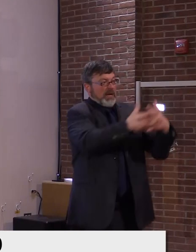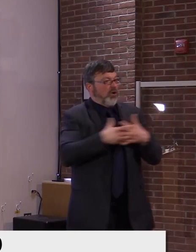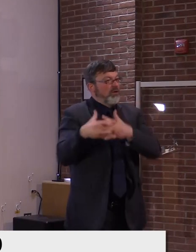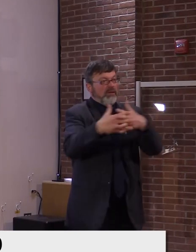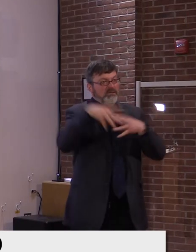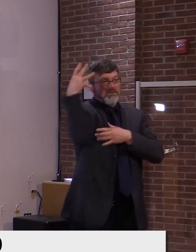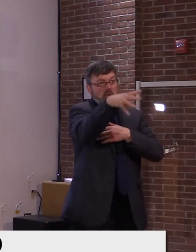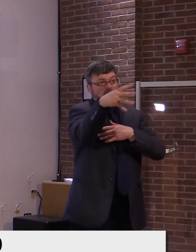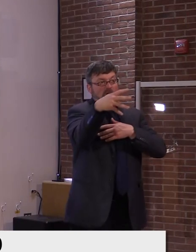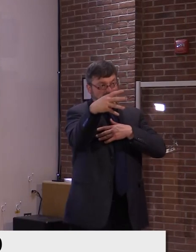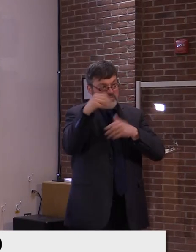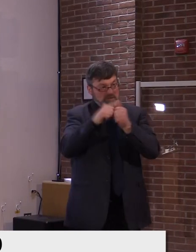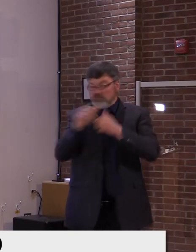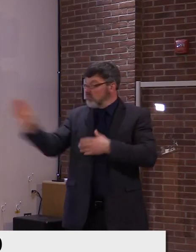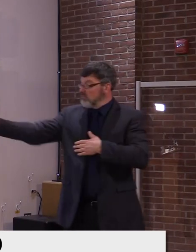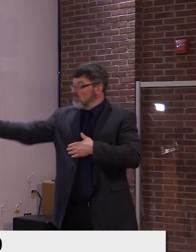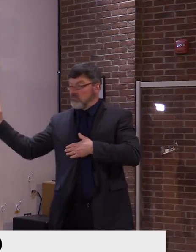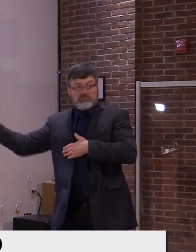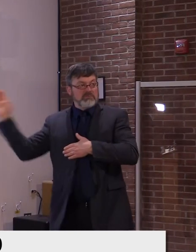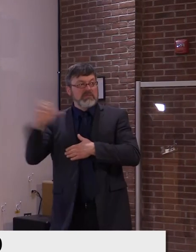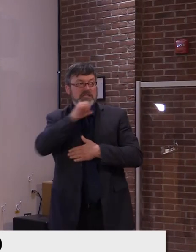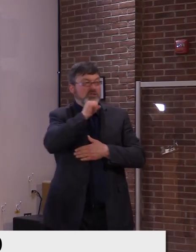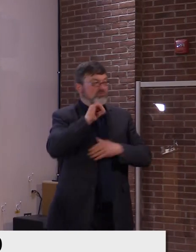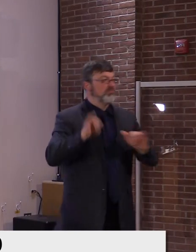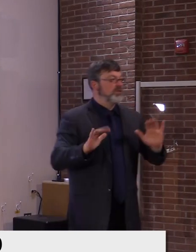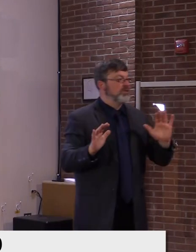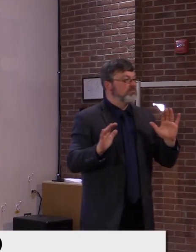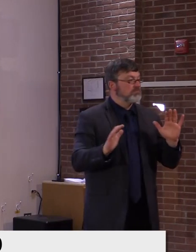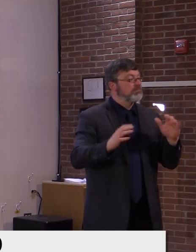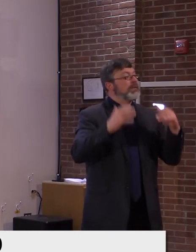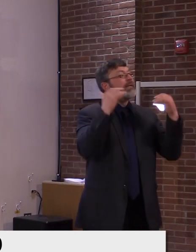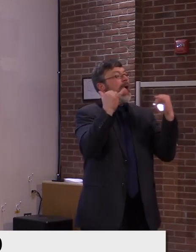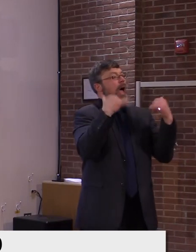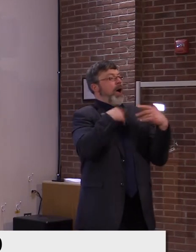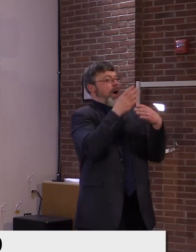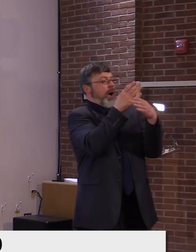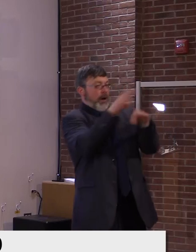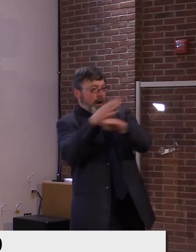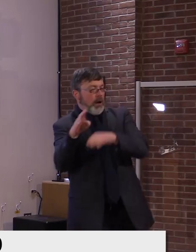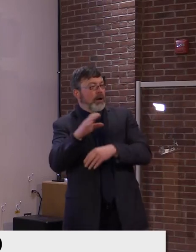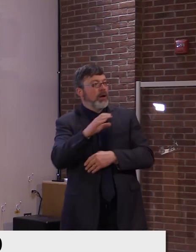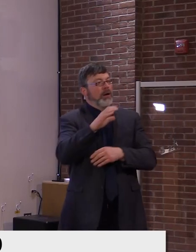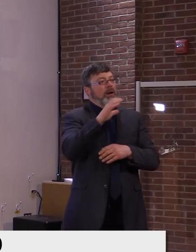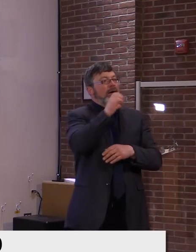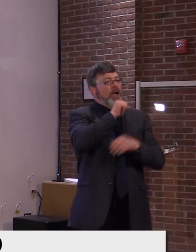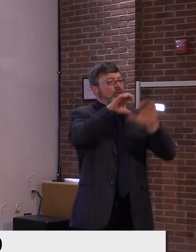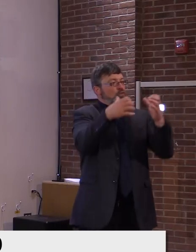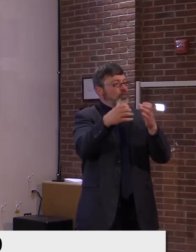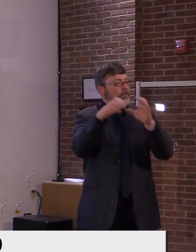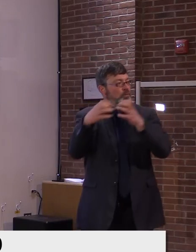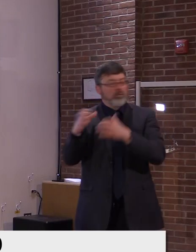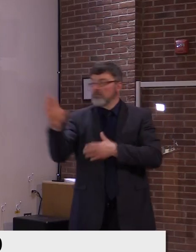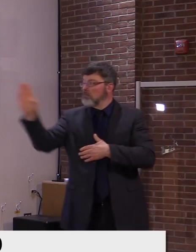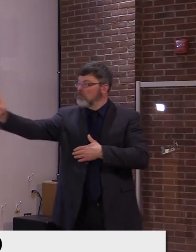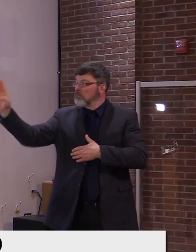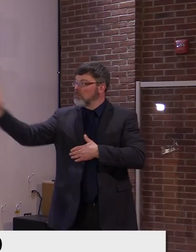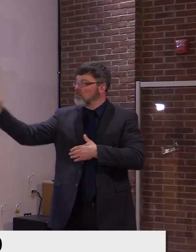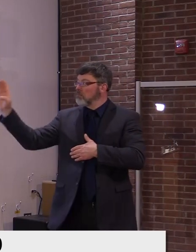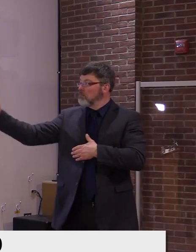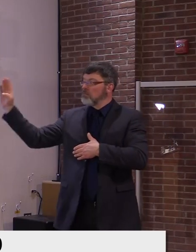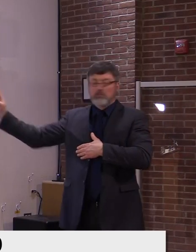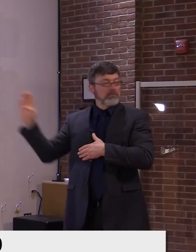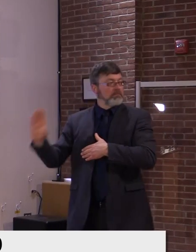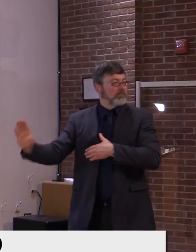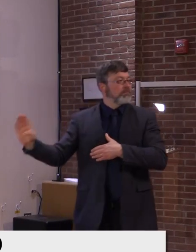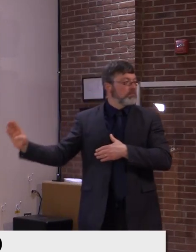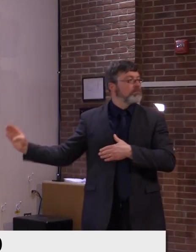those age groups with greater vaccine coverage, with cases continuing to be flat or decreasing in the 60